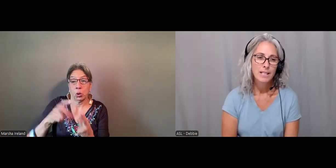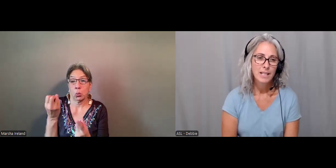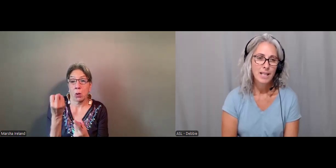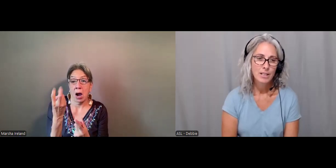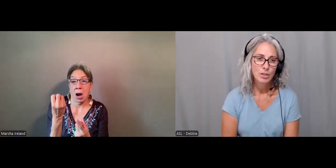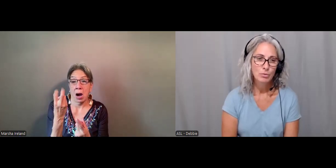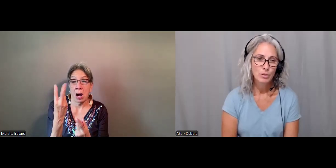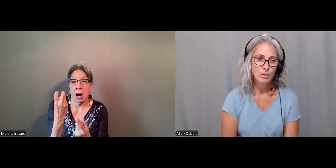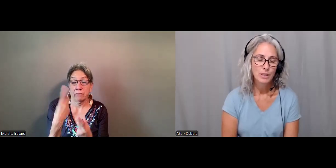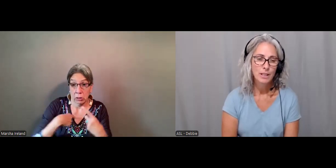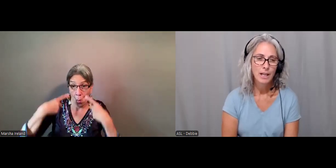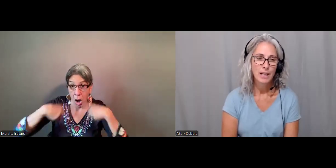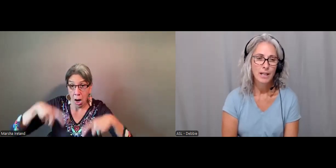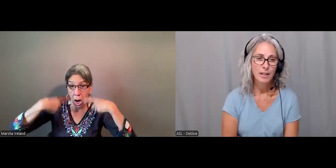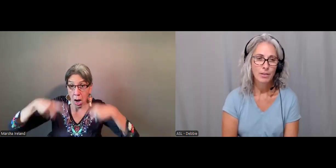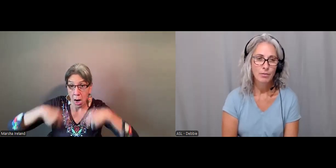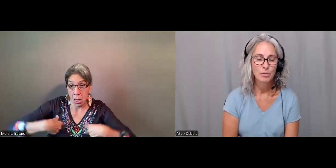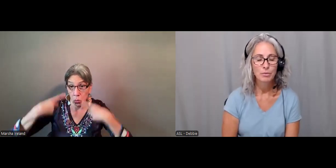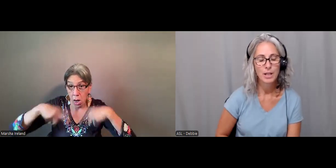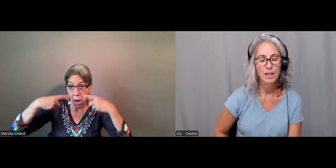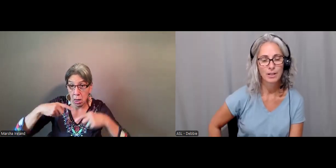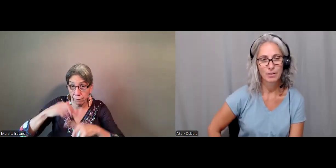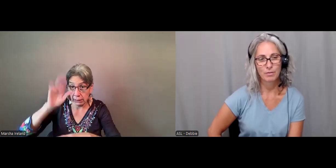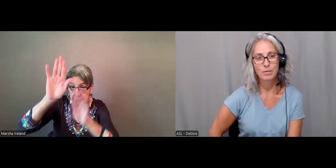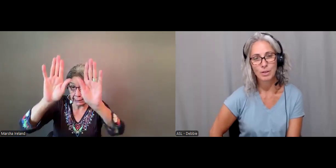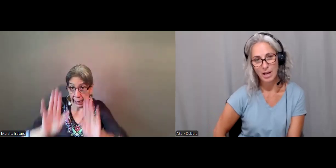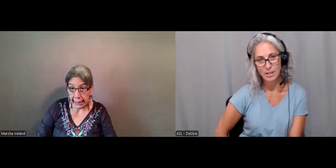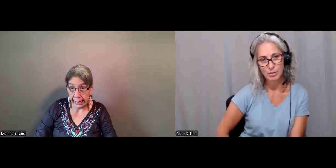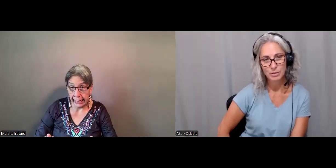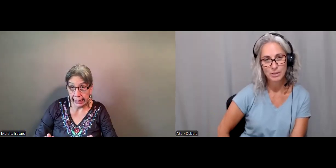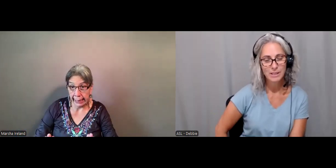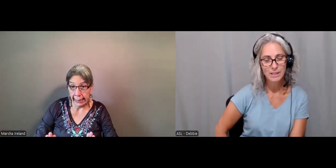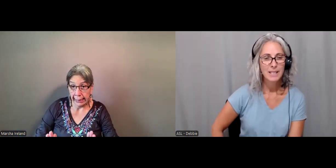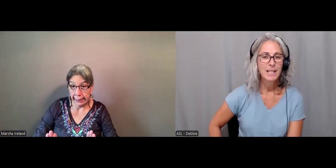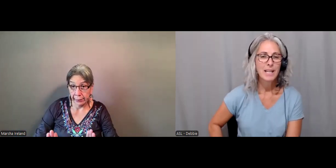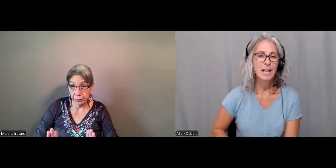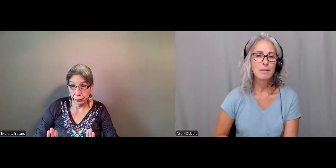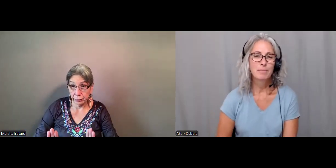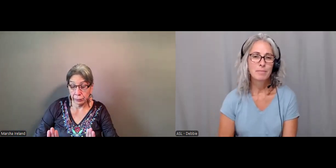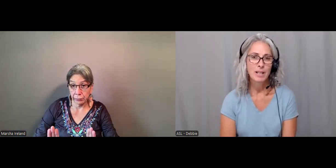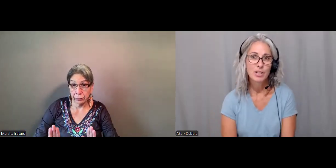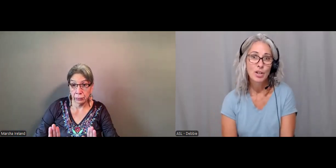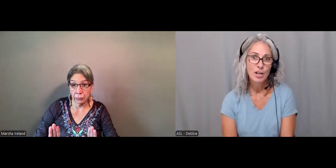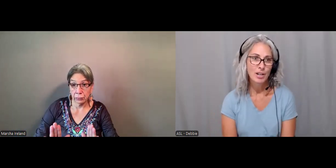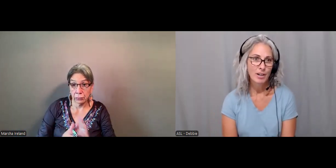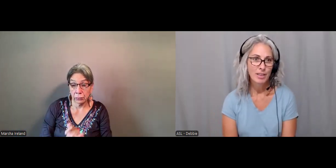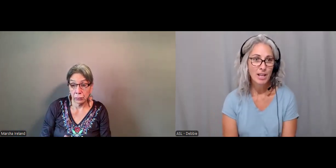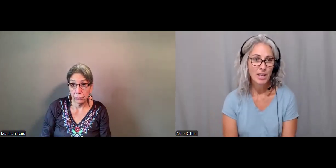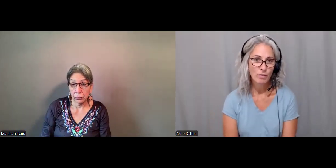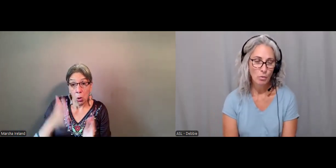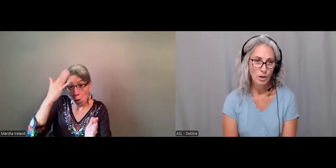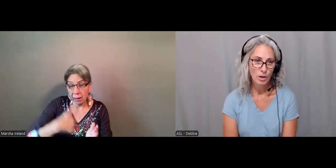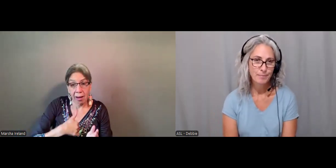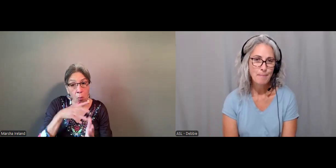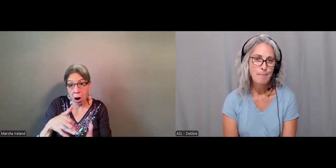I stayed in that school through till high school, and started there at the age